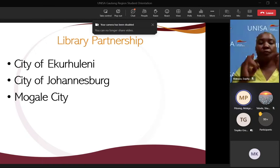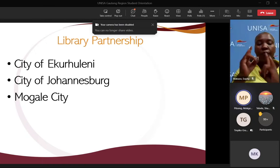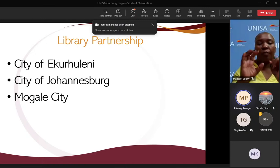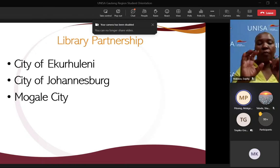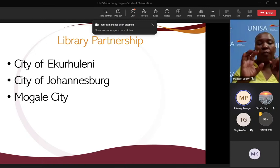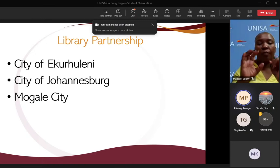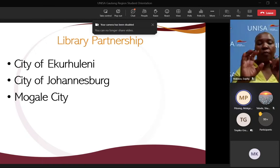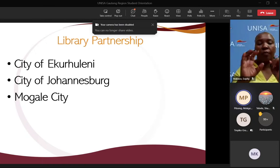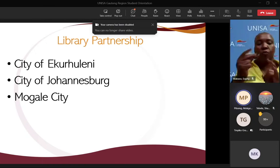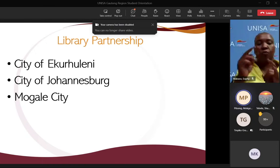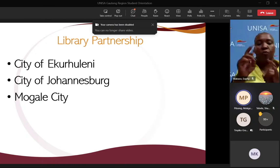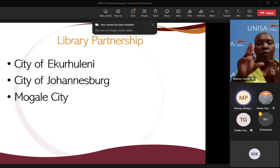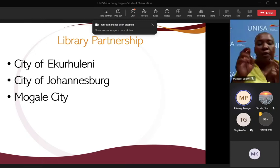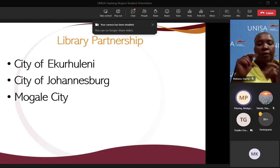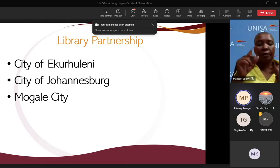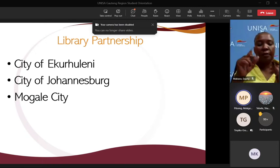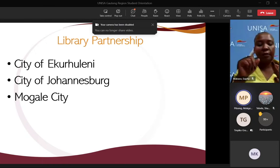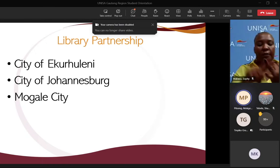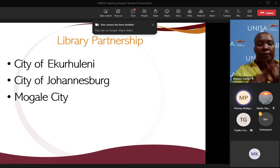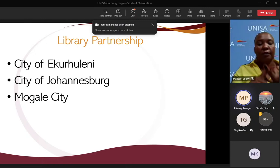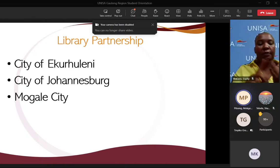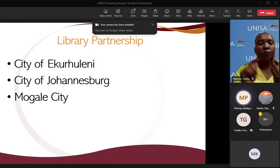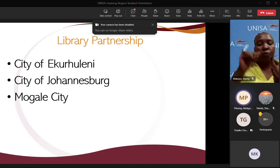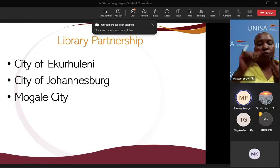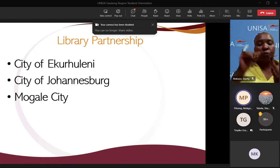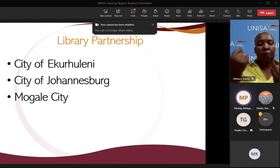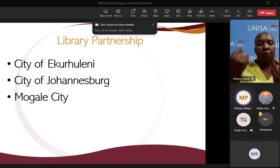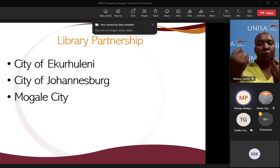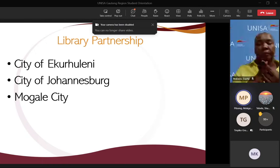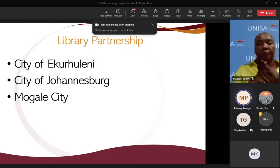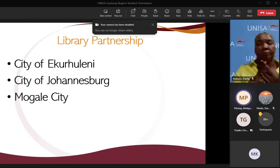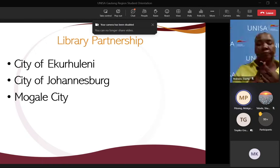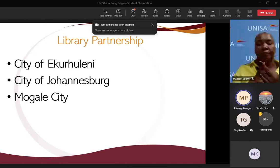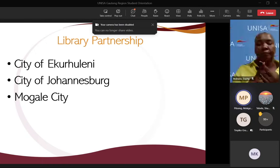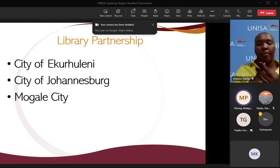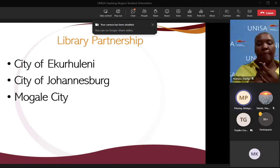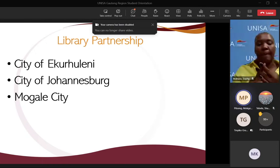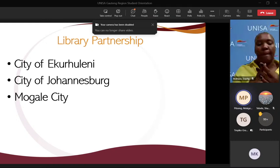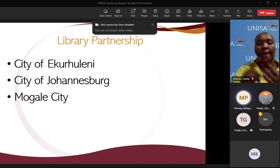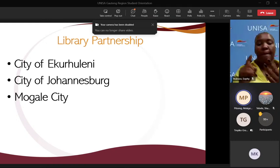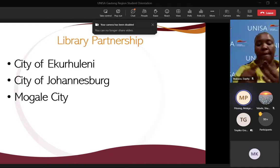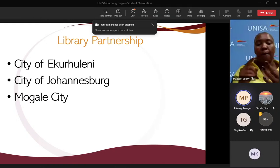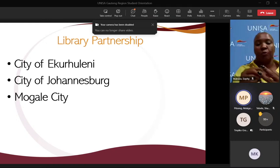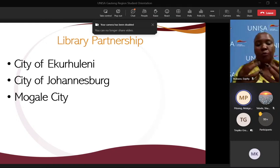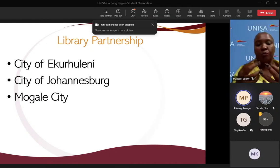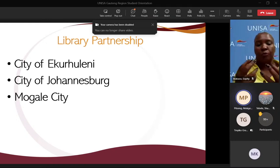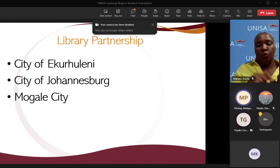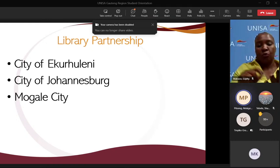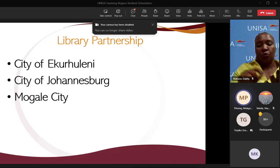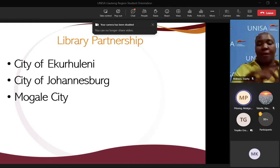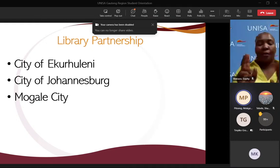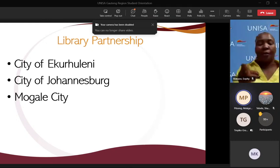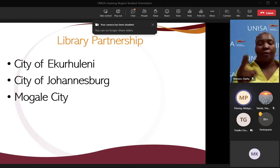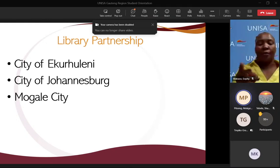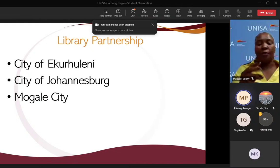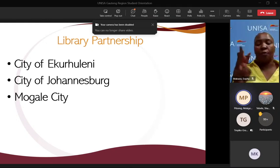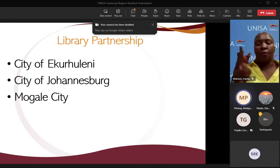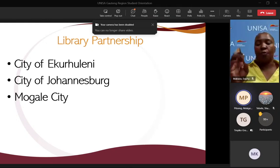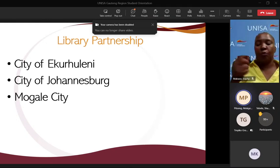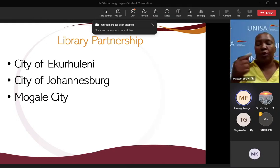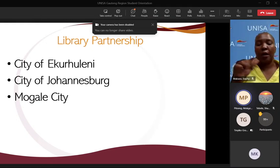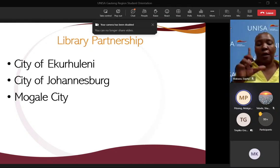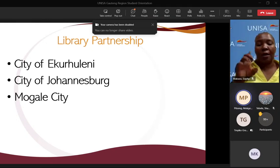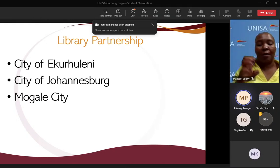of Johannesburg and we are in the process of renewing the partnership with mohalis City this partnership assists